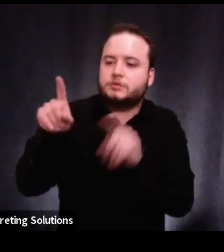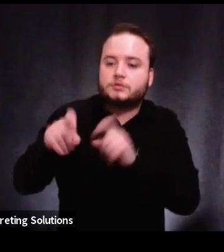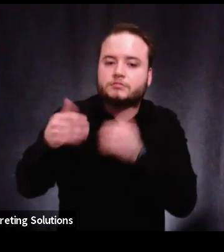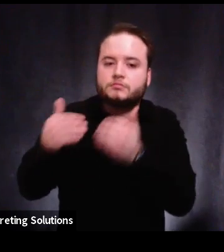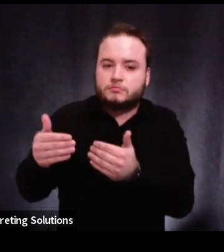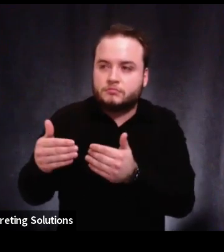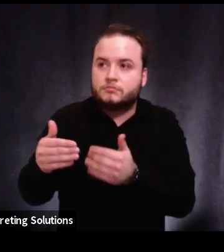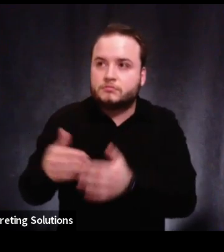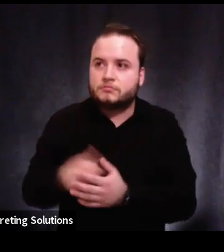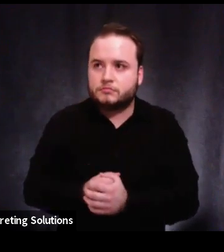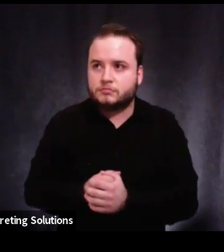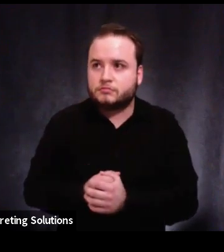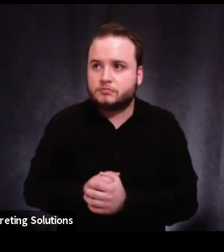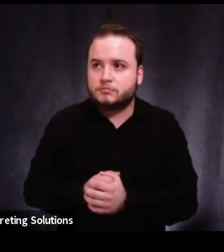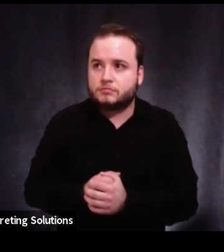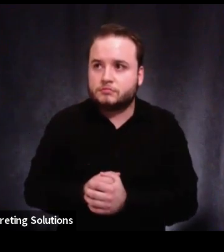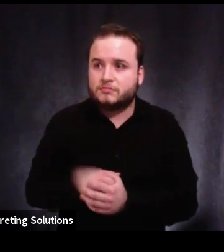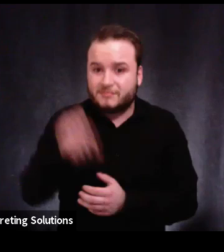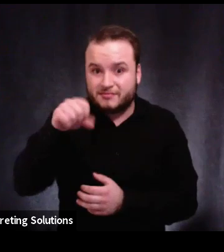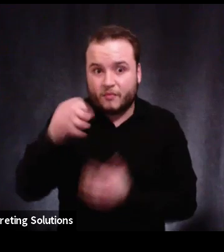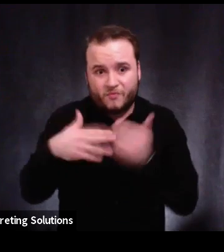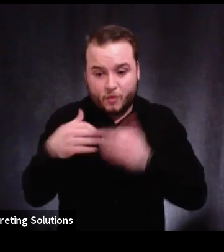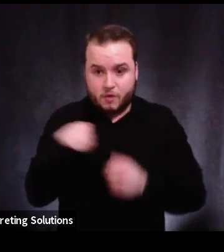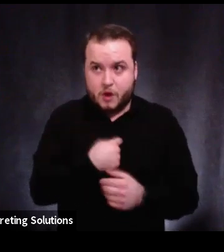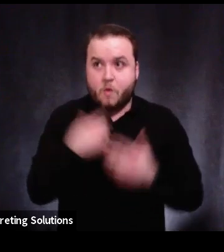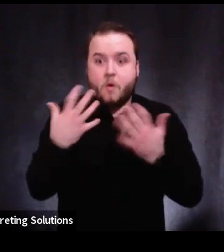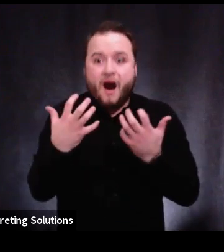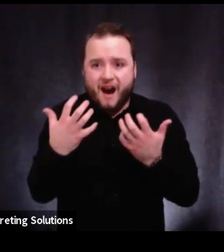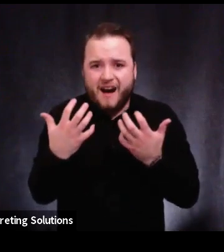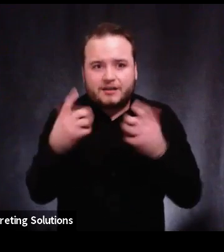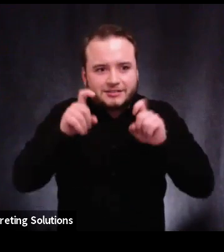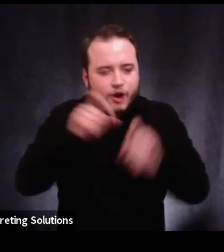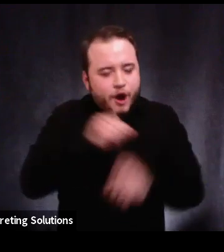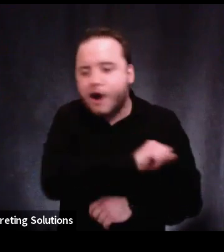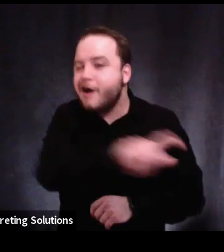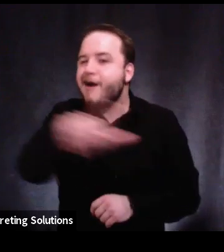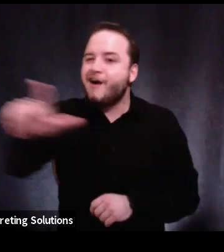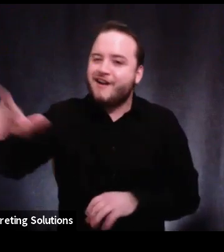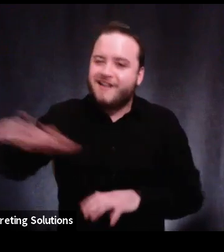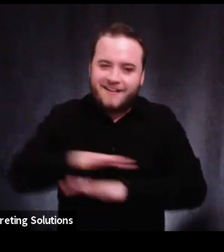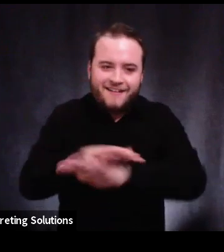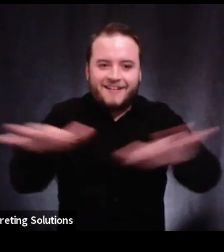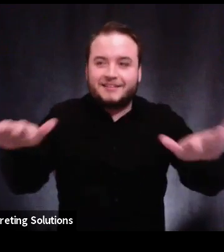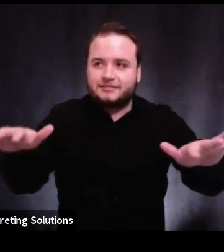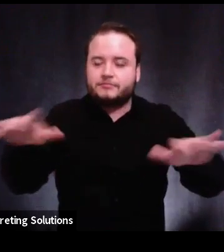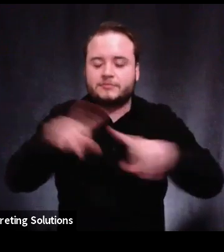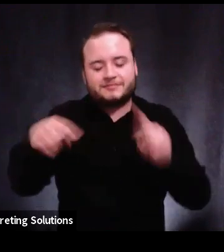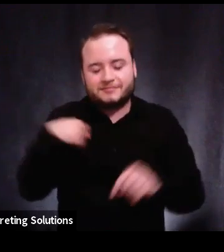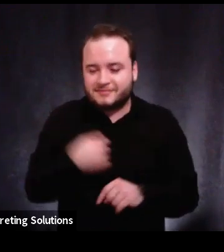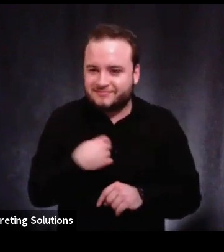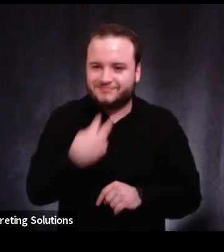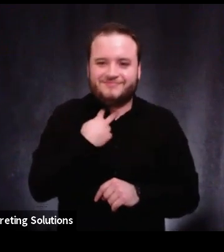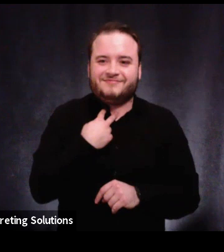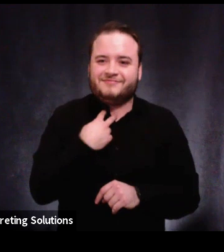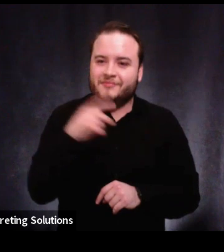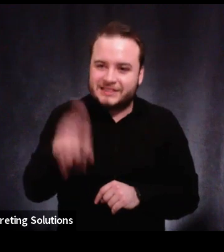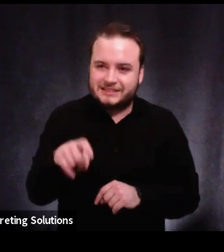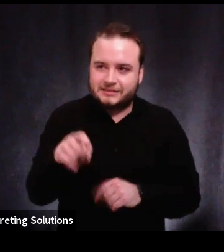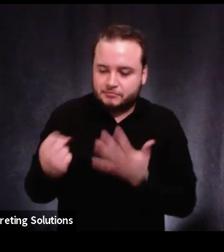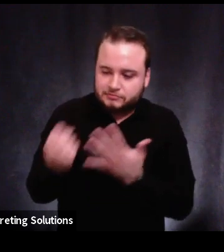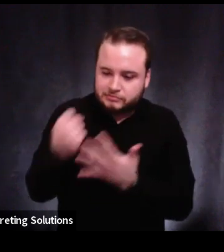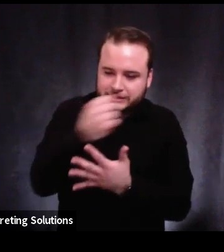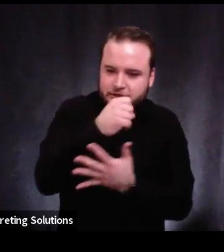able to be tested, we want to make sure that we have testing available for the most vulnerable, as well as for those individuals in those situations in which